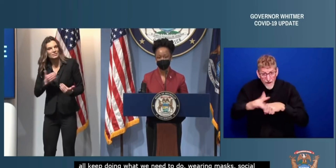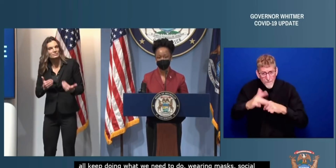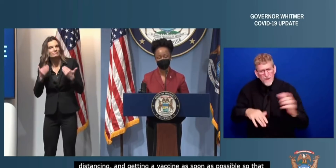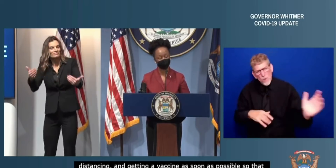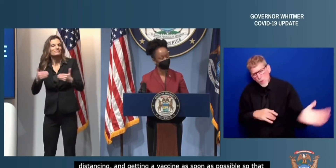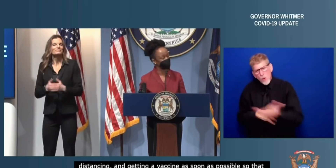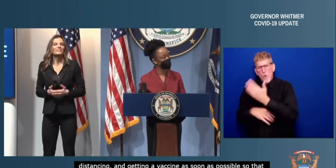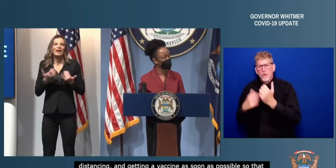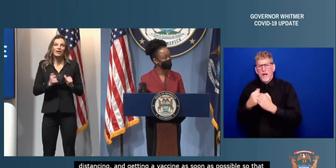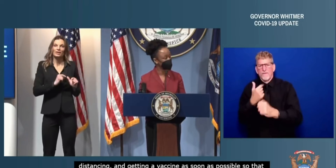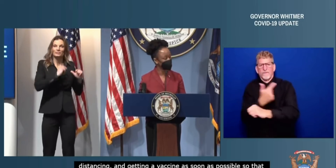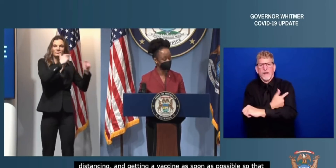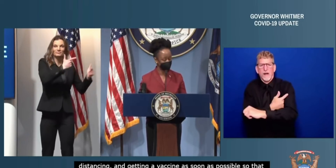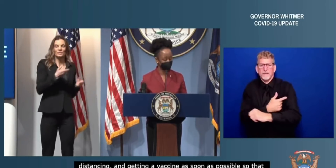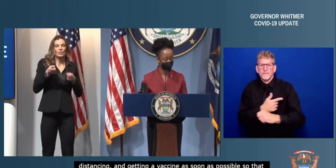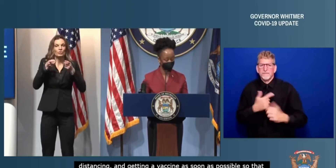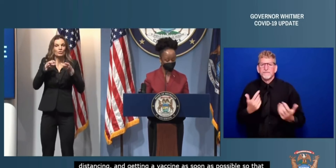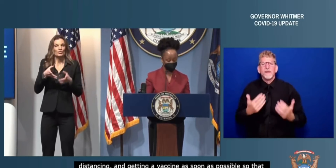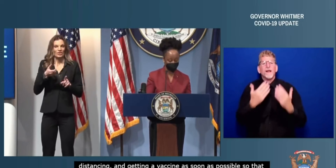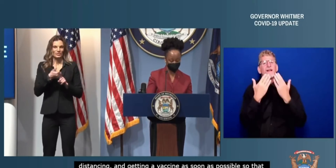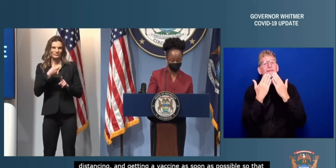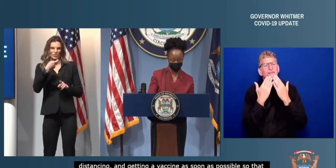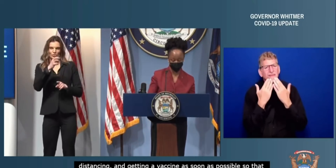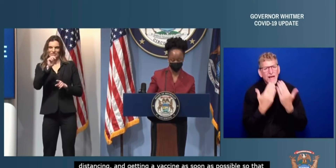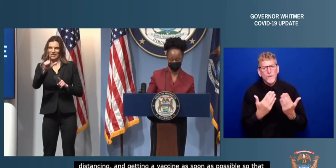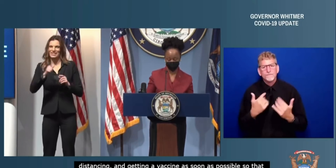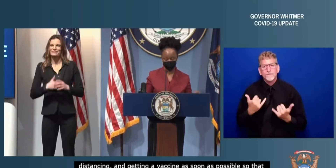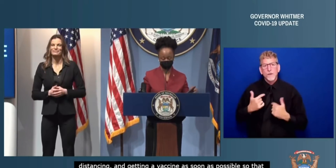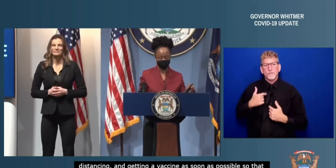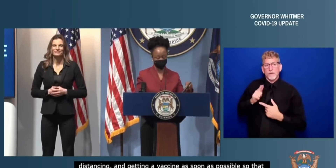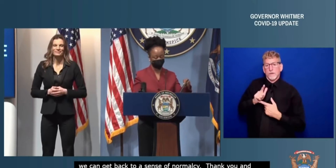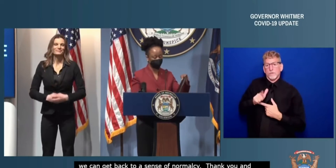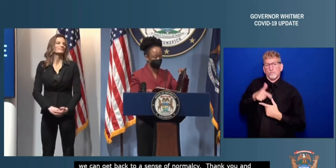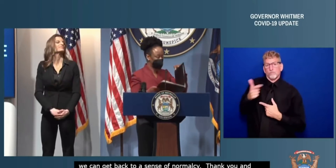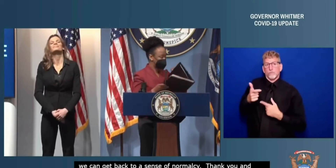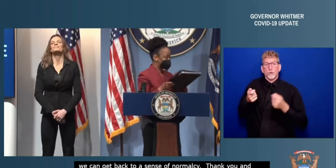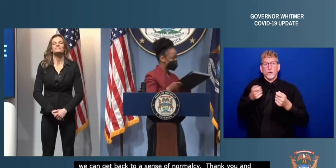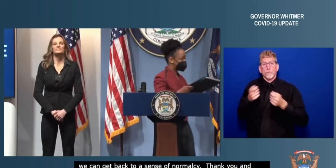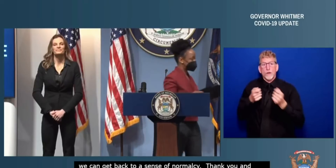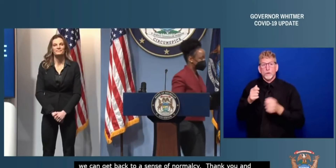you, and with that, I will turn it over to Director Hertel.